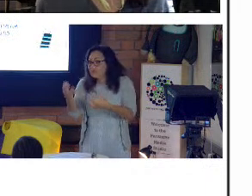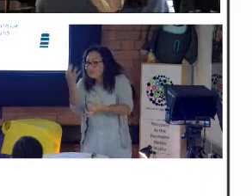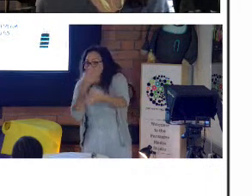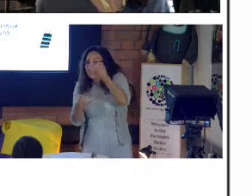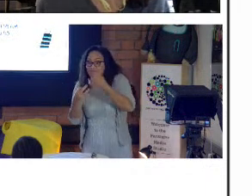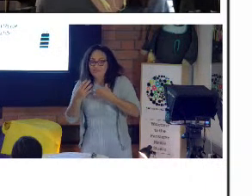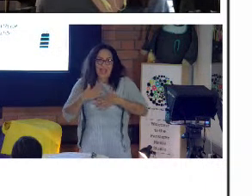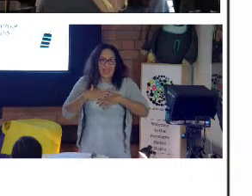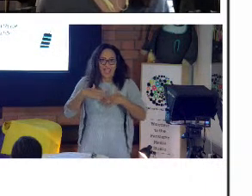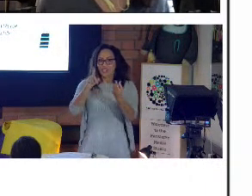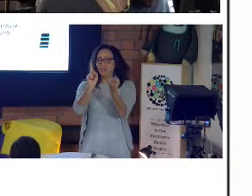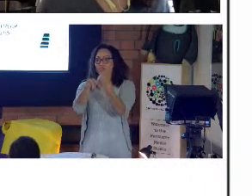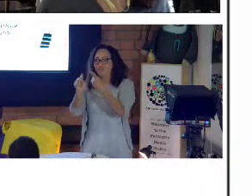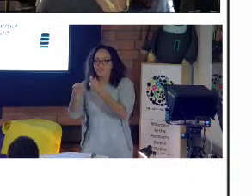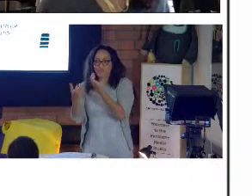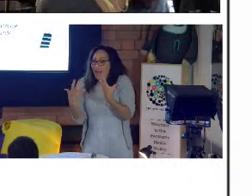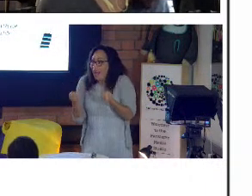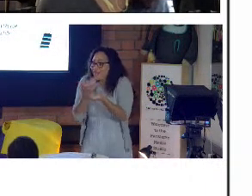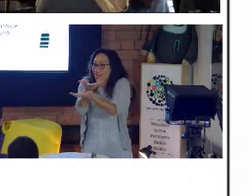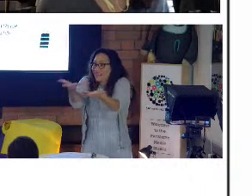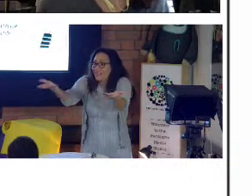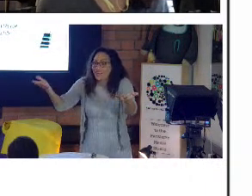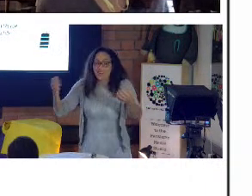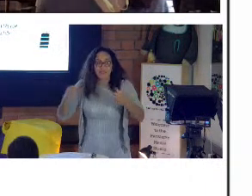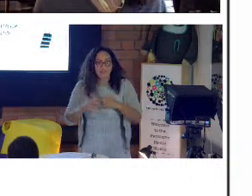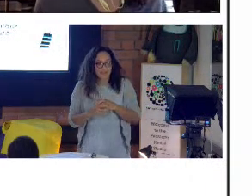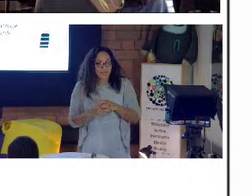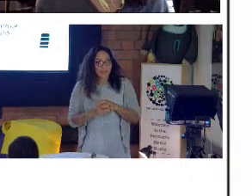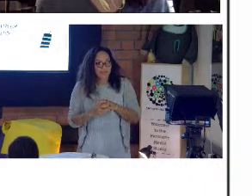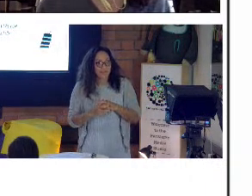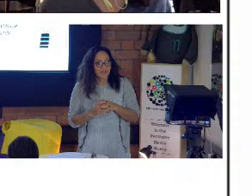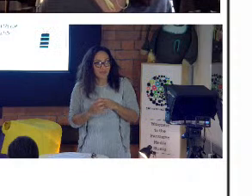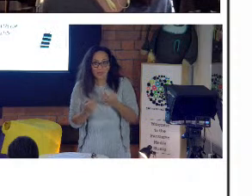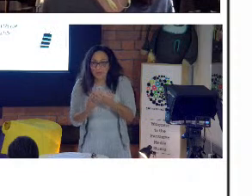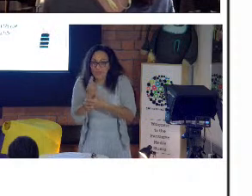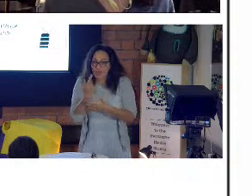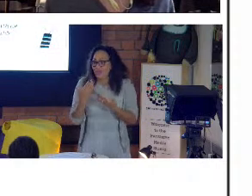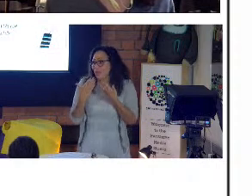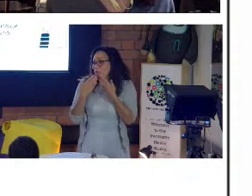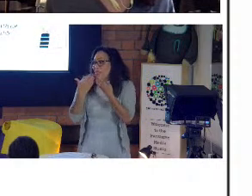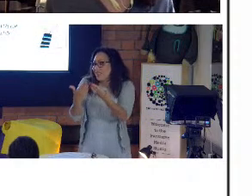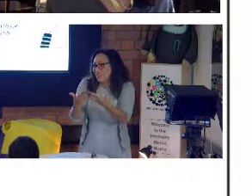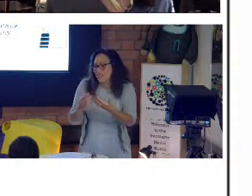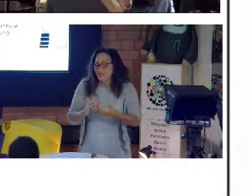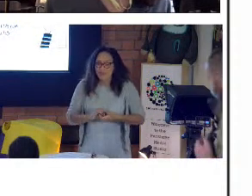any in the room or in the chat. Thank you.